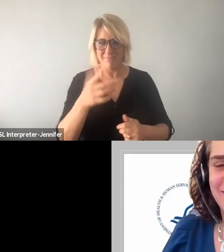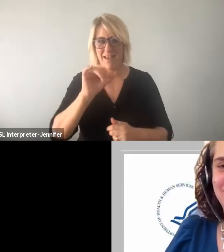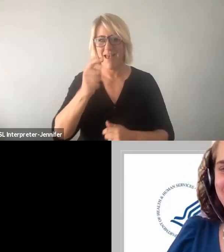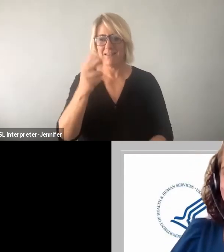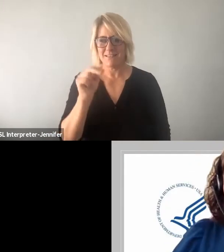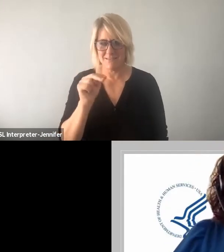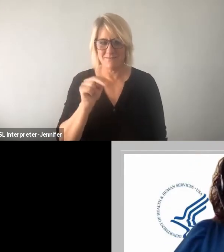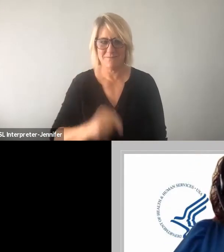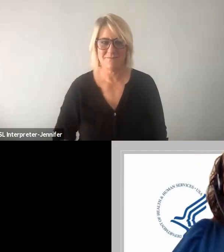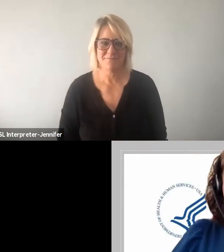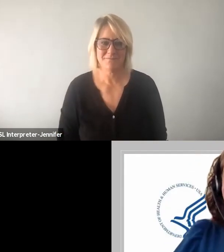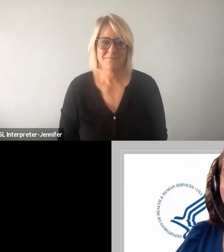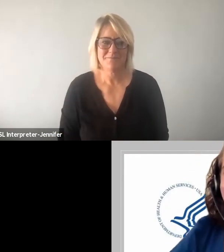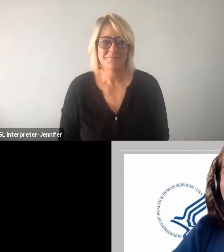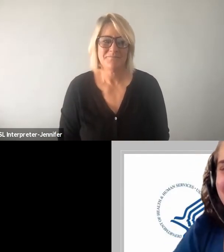Allison.